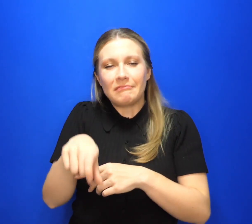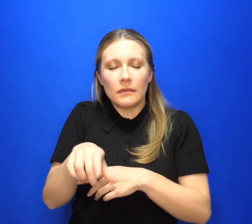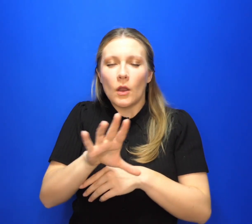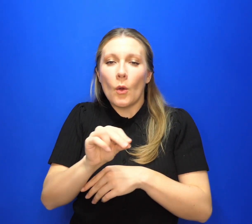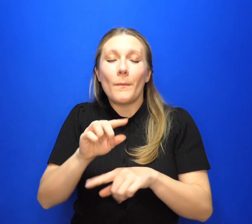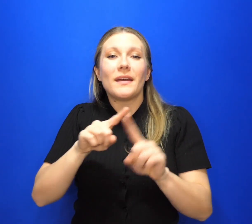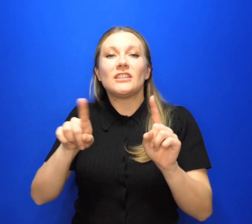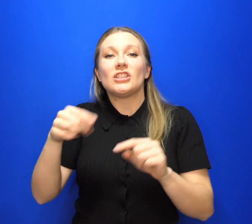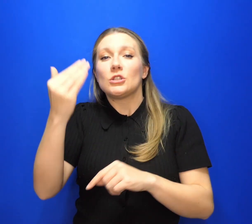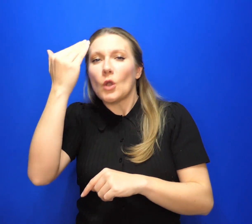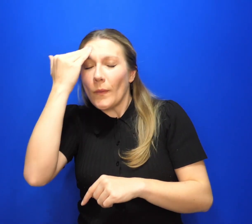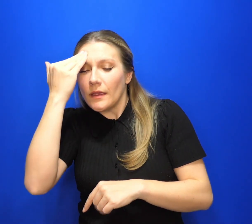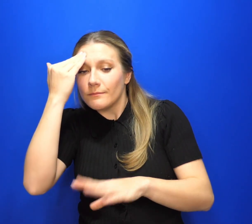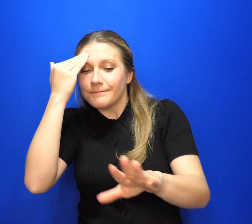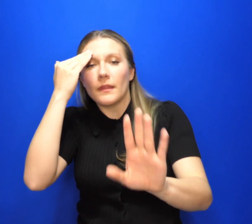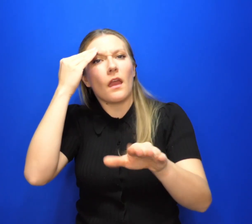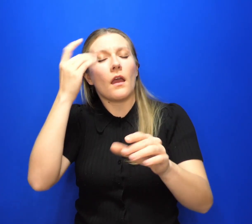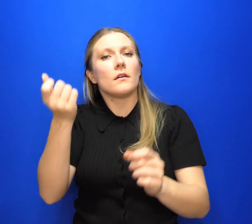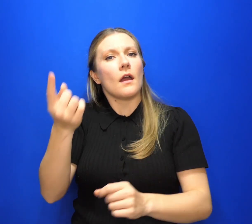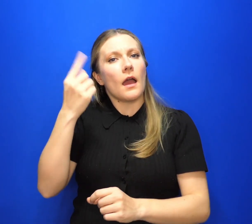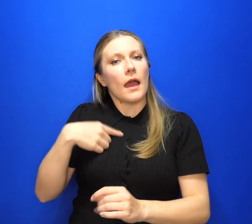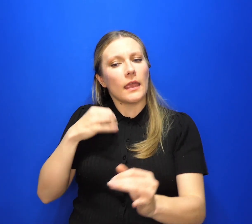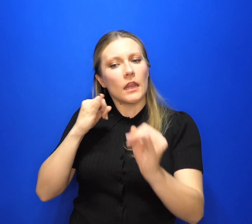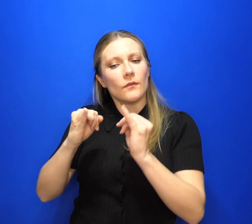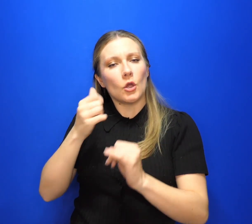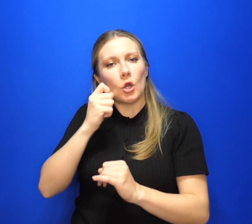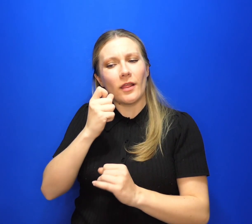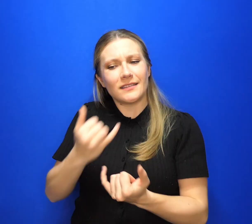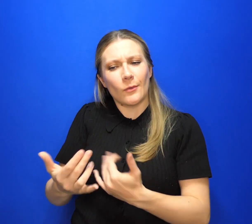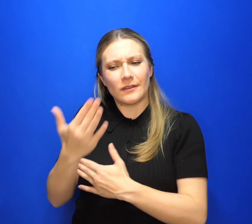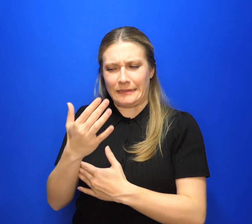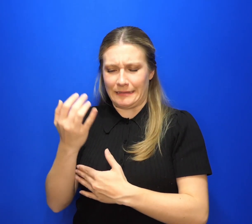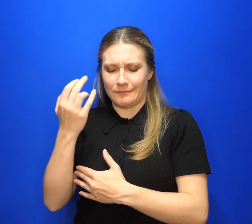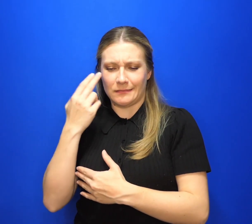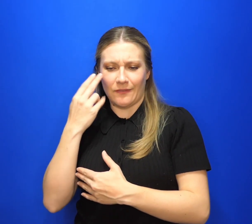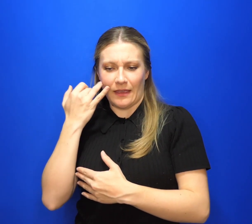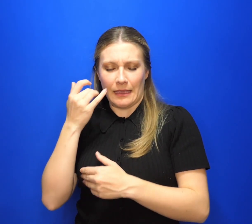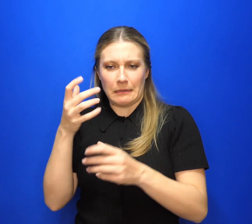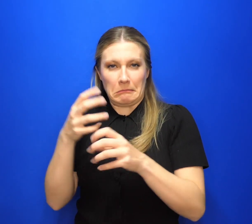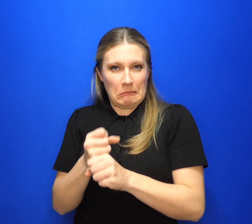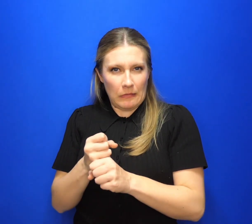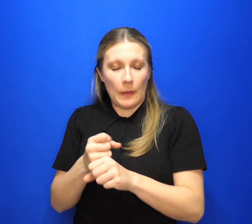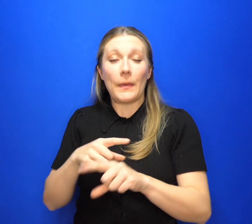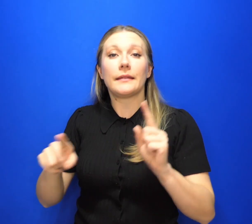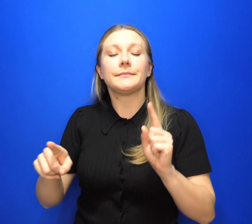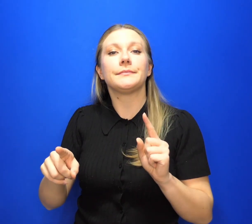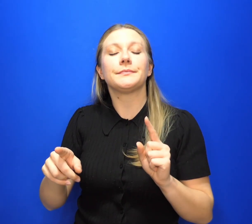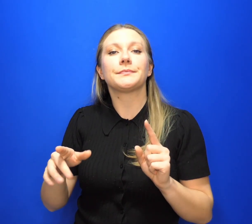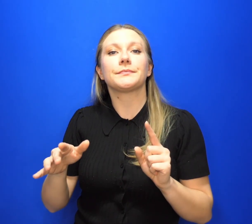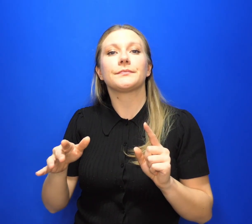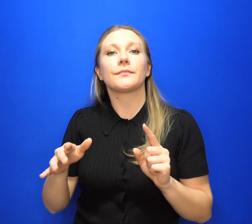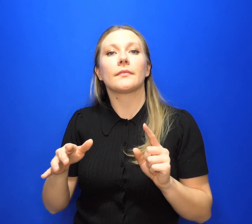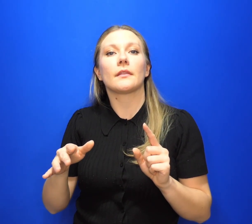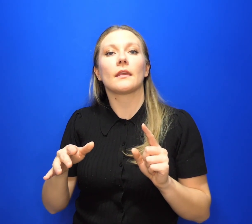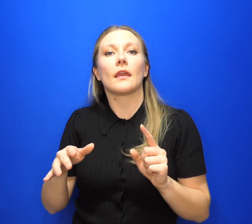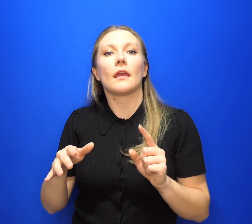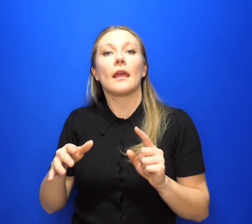interviewed a girl this morning. Let's see if I can tell this really quickly. Last year, I interviewed a girl from Canada who was allergic to